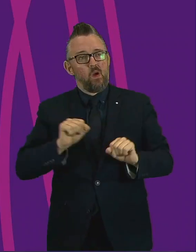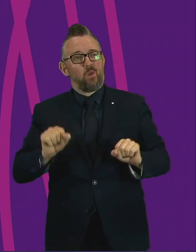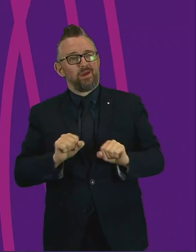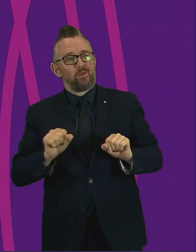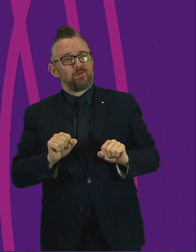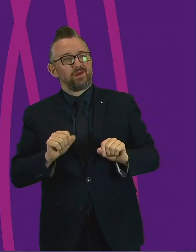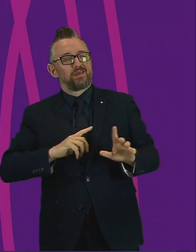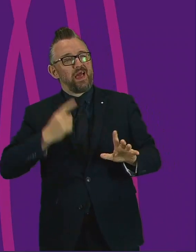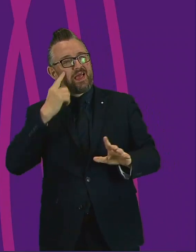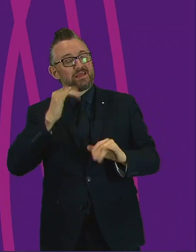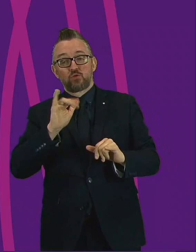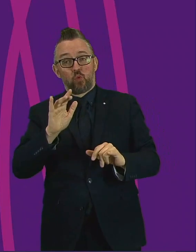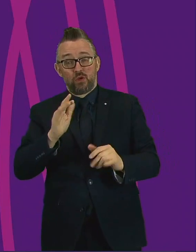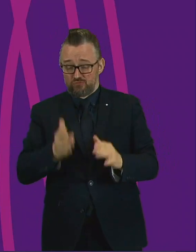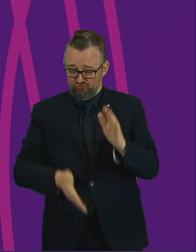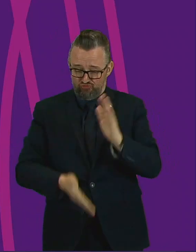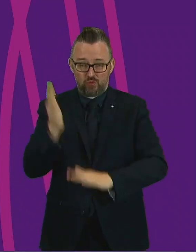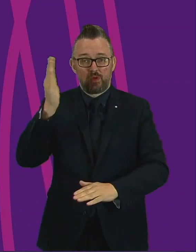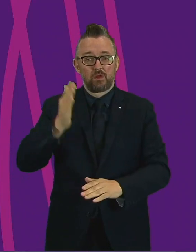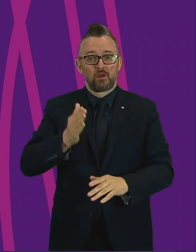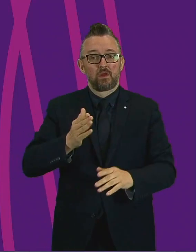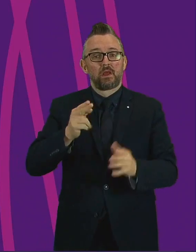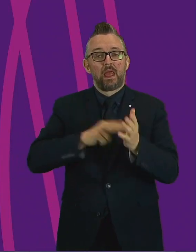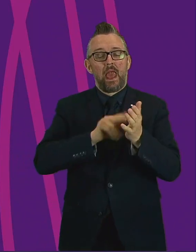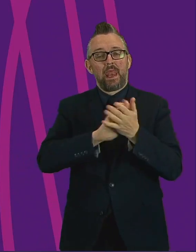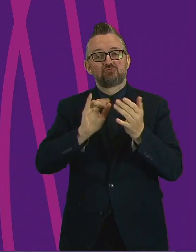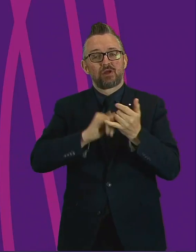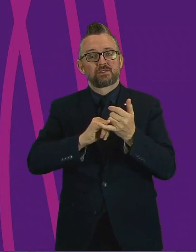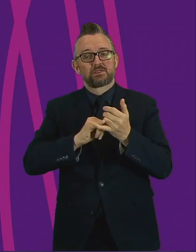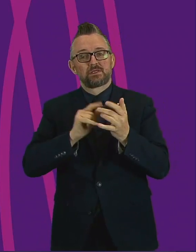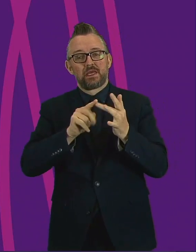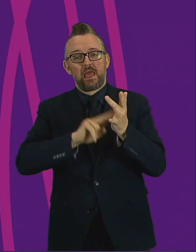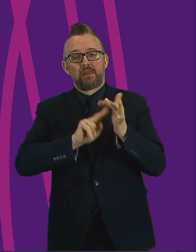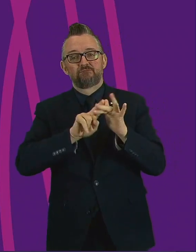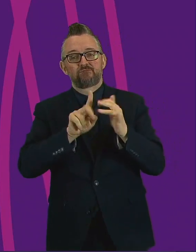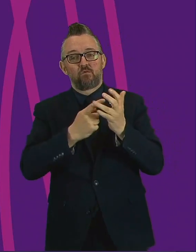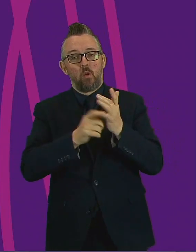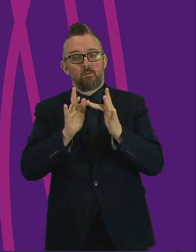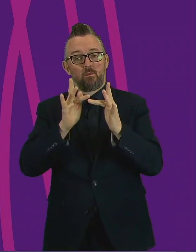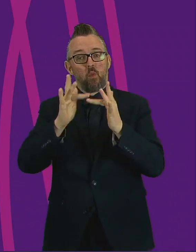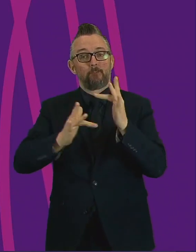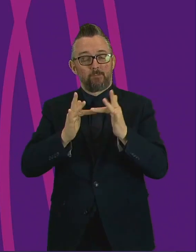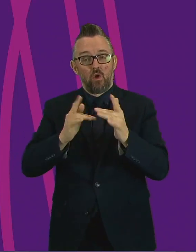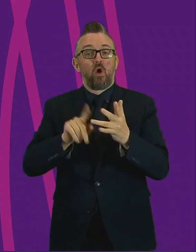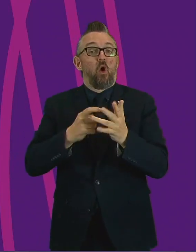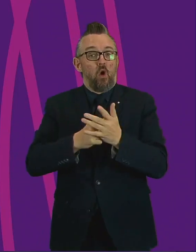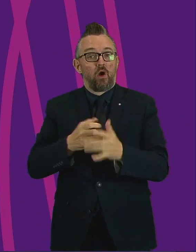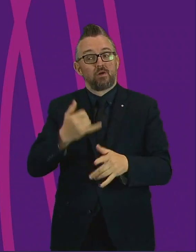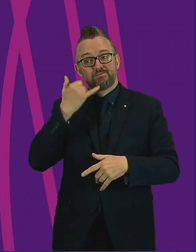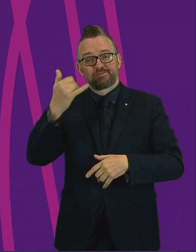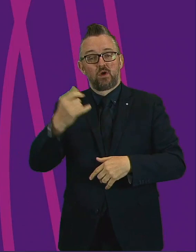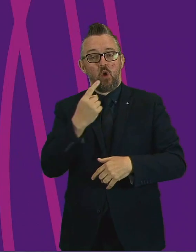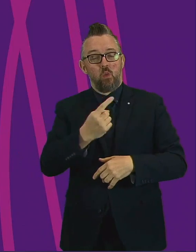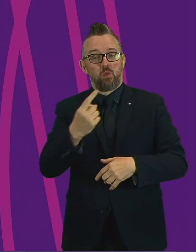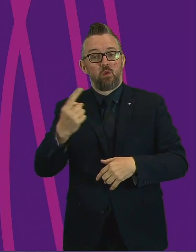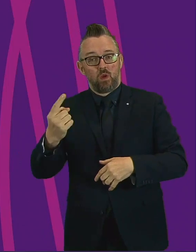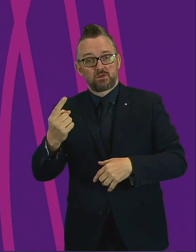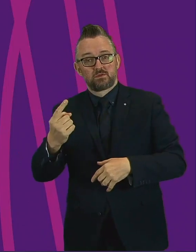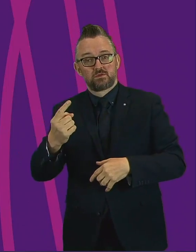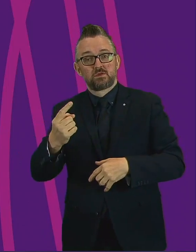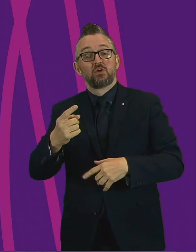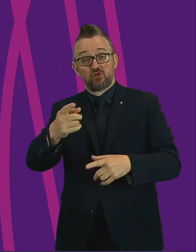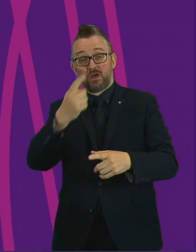if you feel better. Immediately go to NHS Inform or phone NHS 24 and book that test. So if all of us get that message